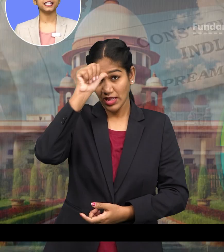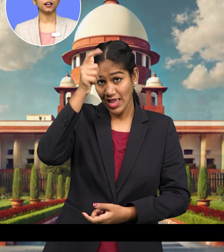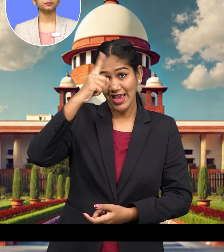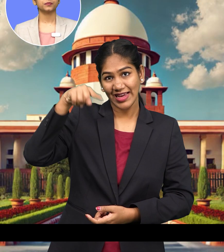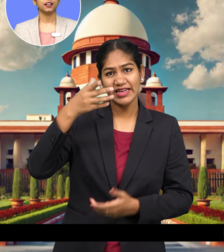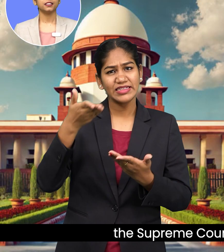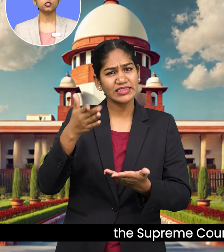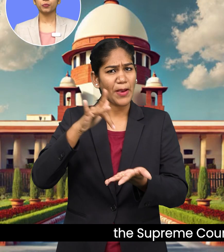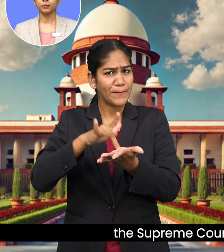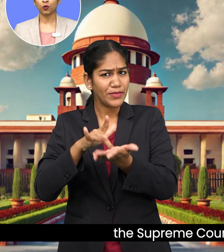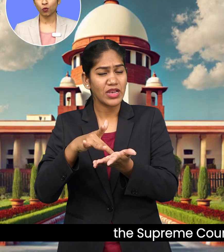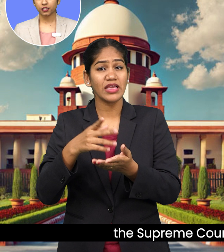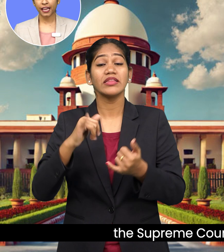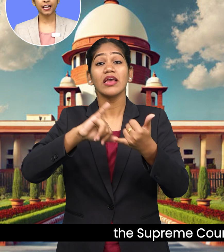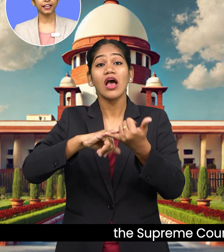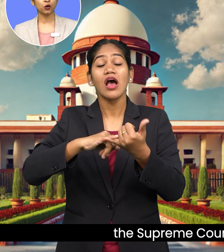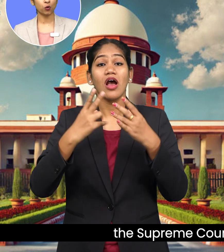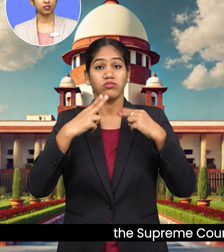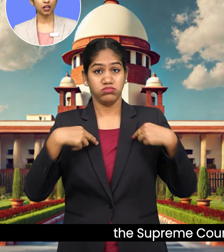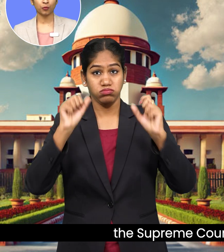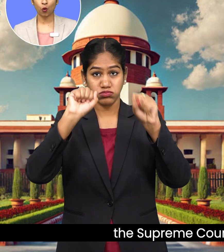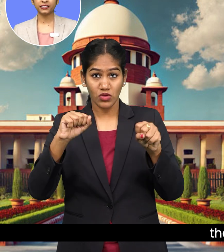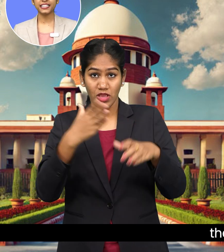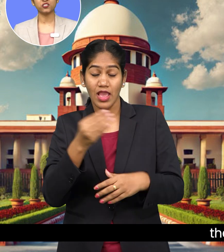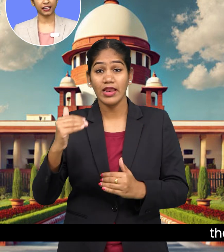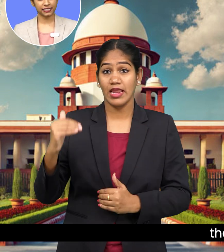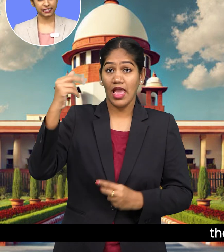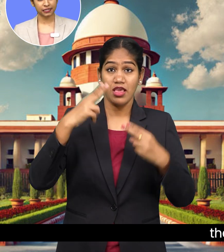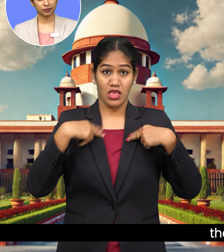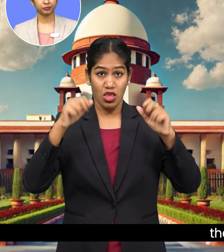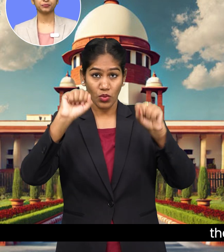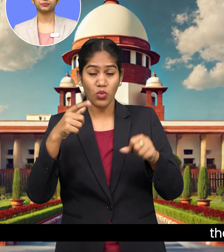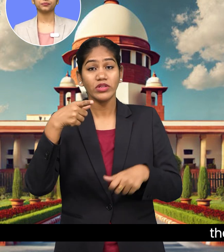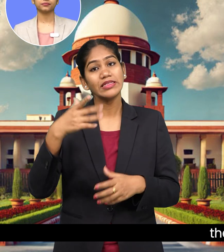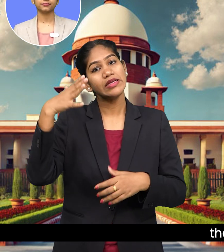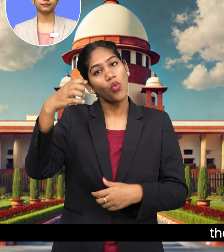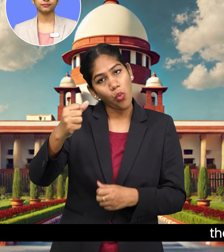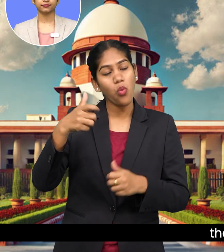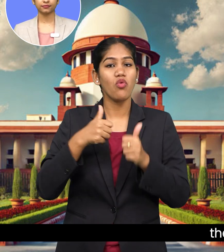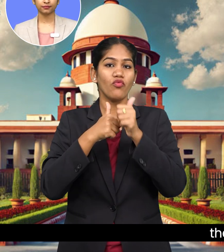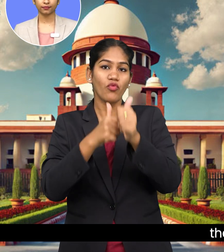In India, the Supreme Court and High Courts uphold these rights.